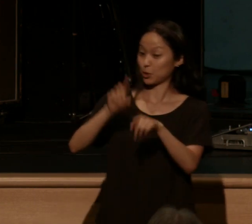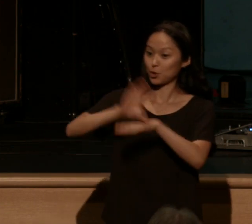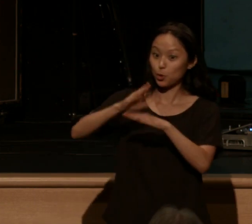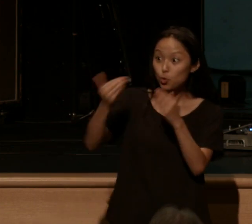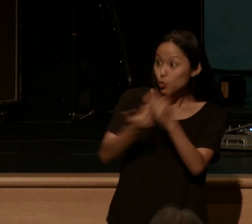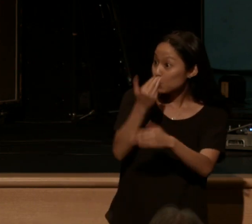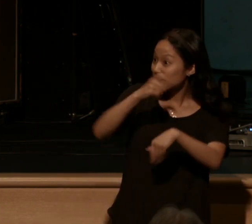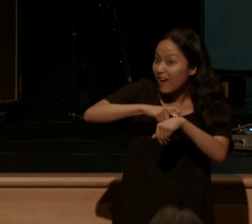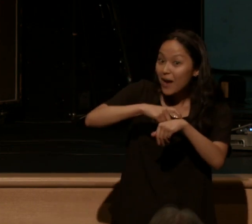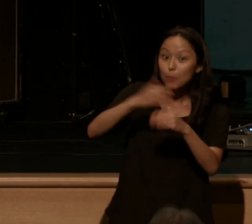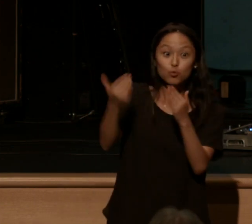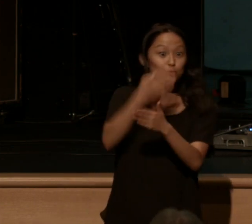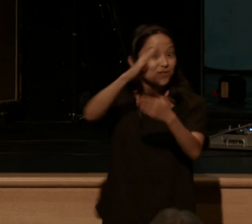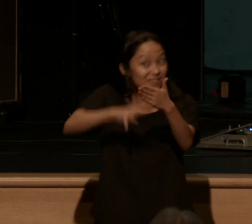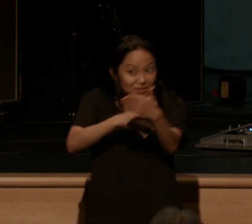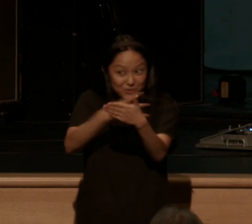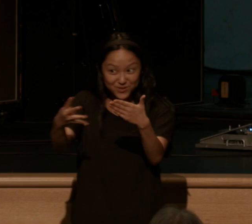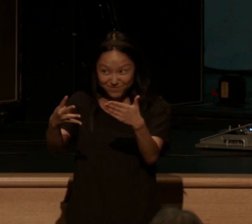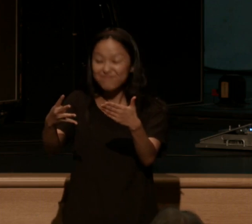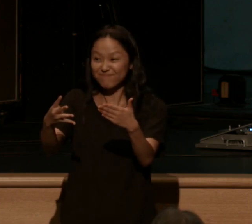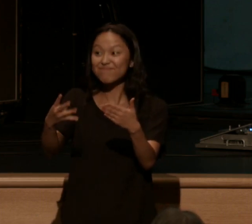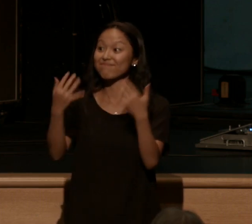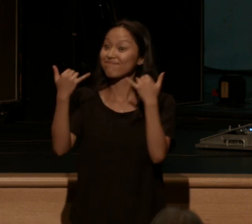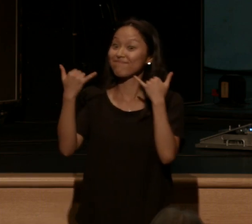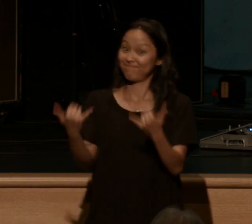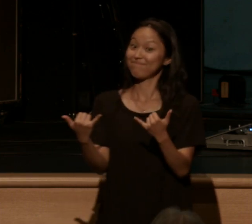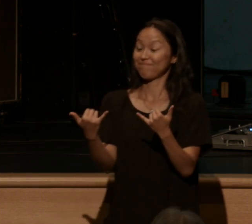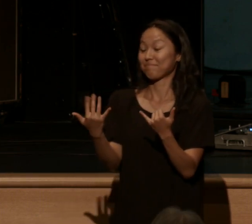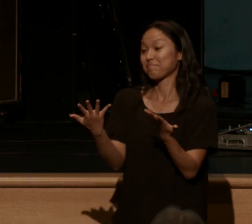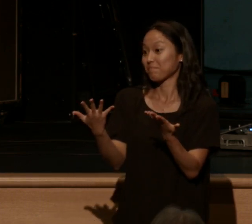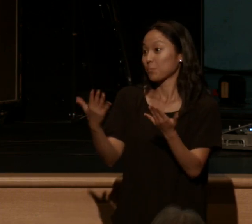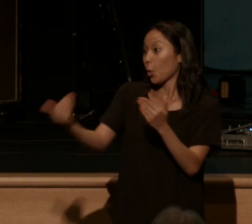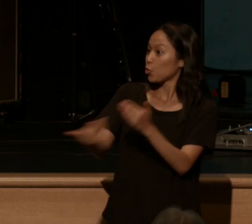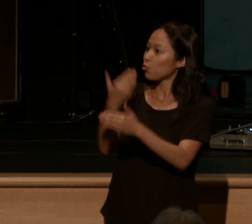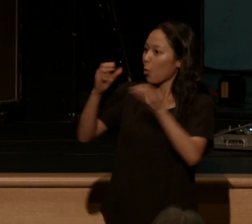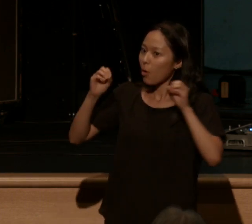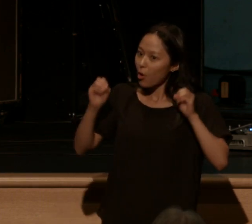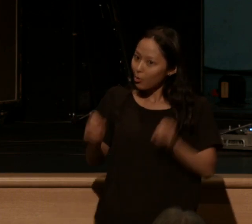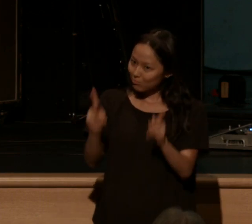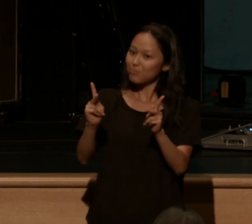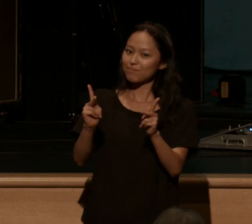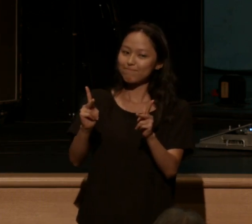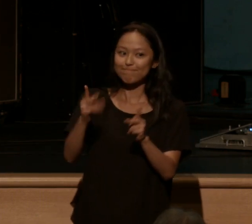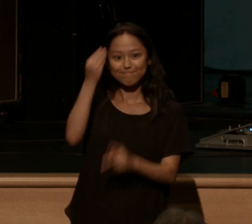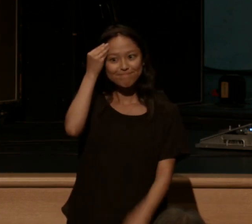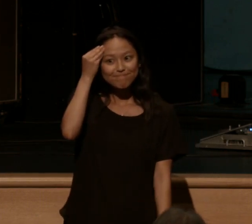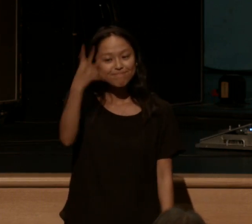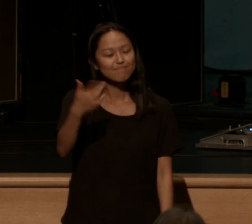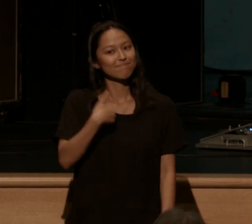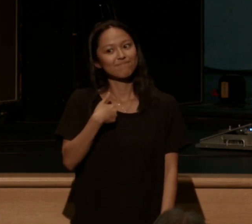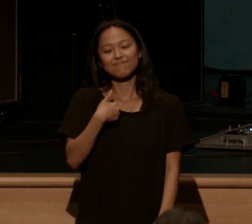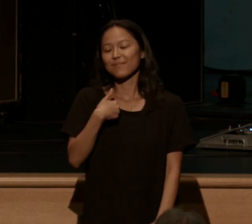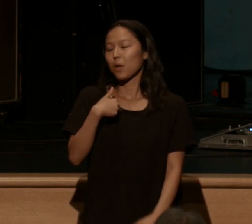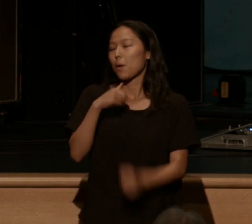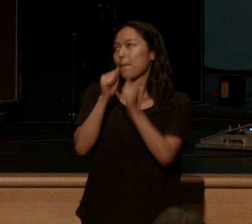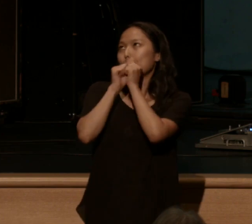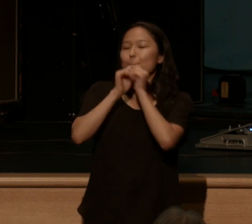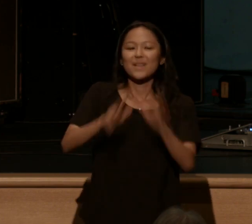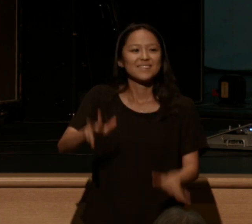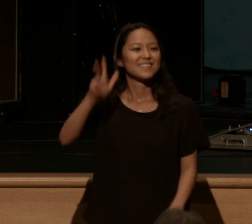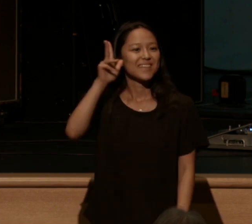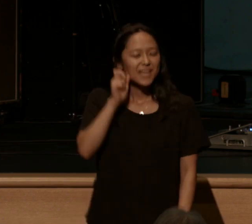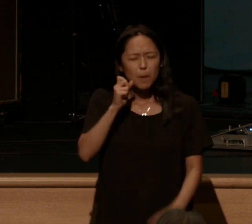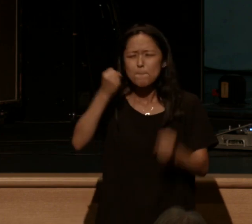new schedule as we're in right now, and therefore a new opportunity. And let me just say this too. I'm so blessed to hear of